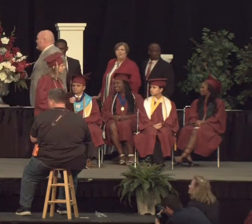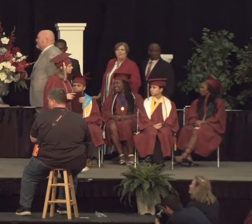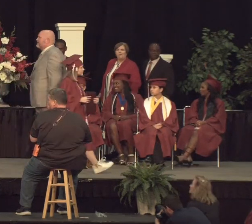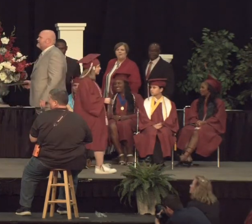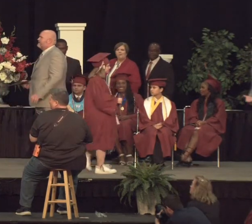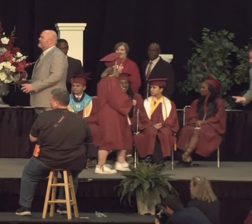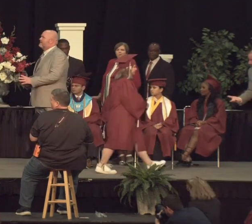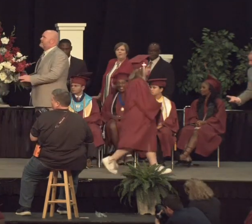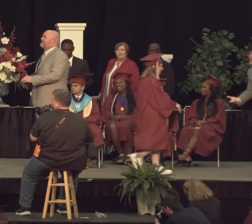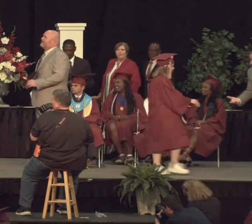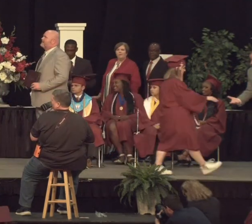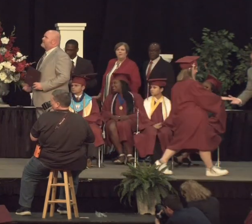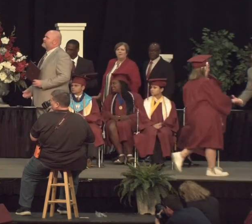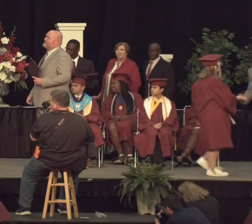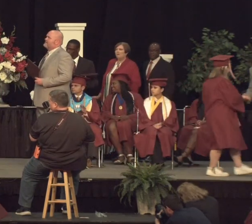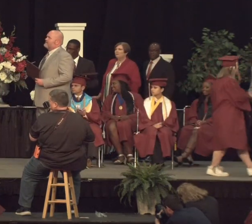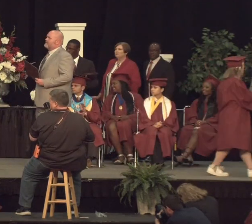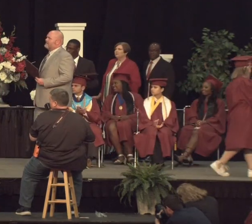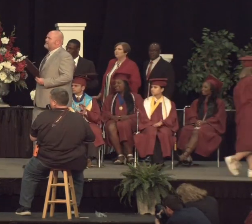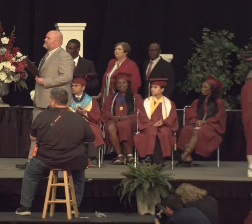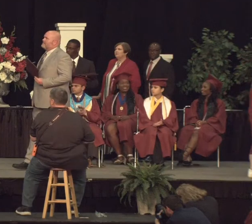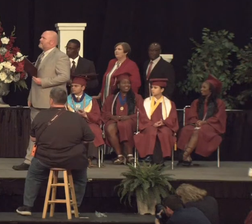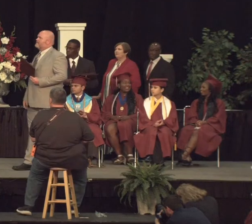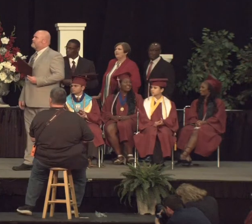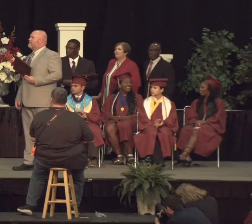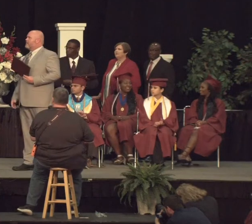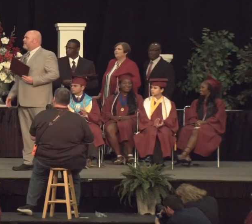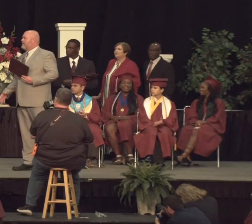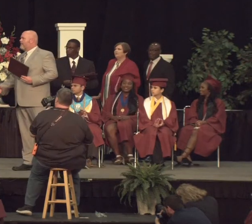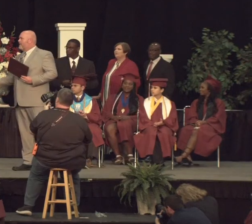Schick. Troy Schwenkhardt, Jr.